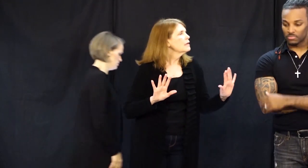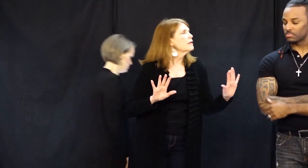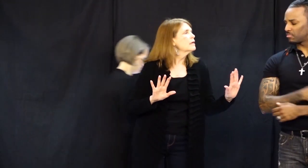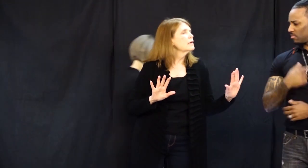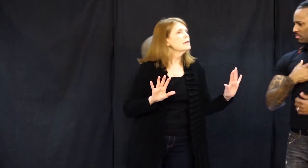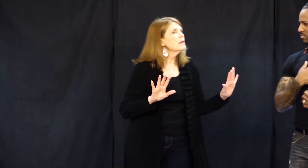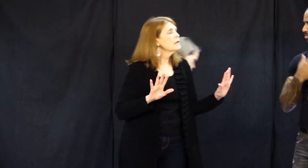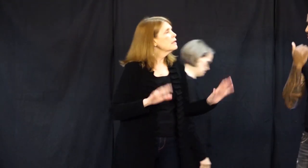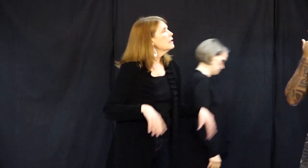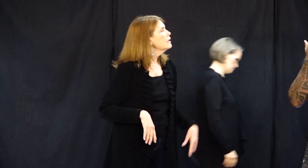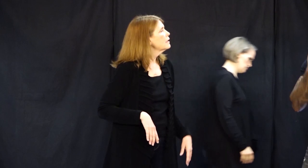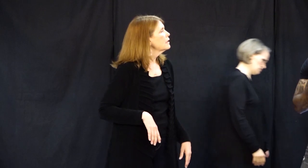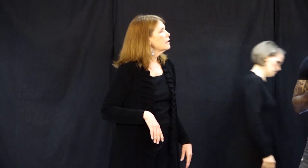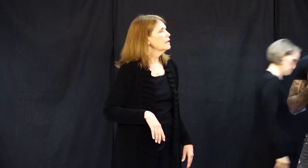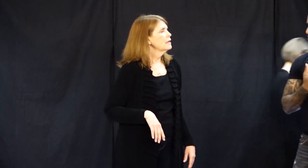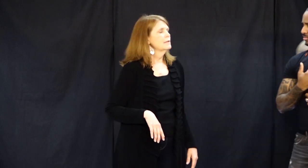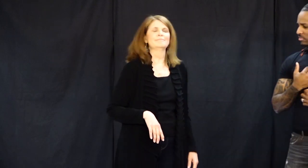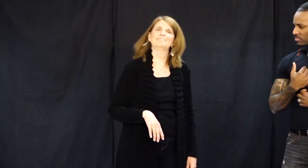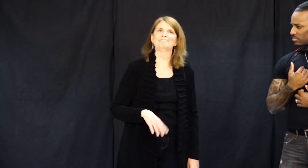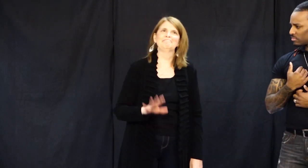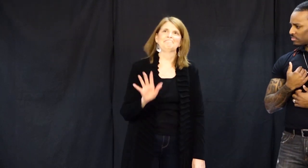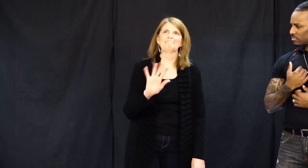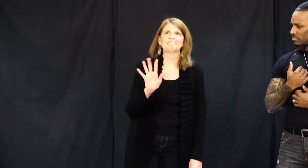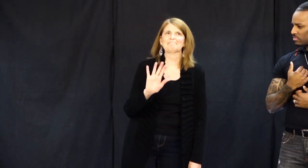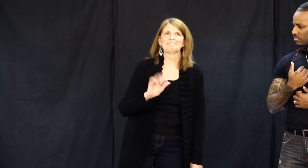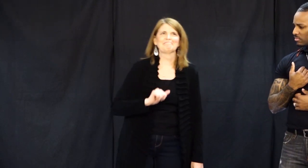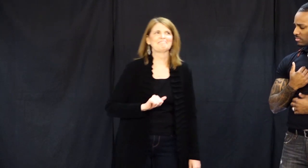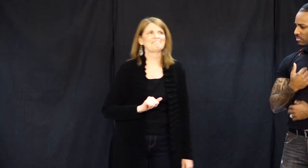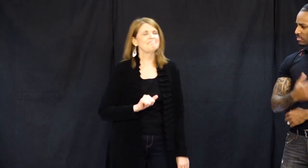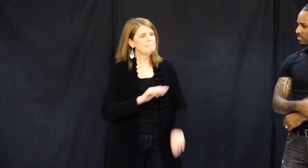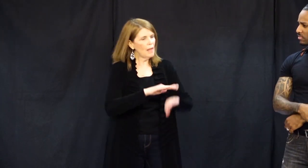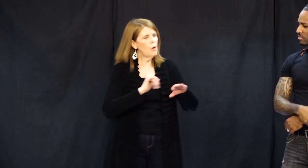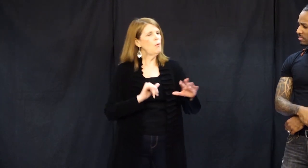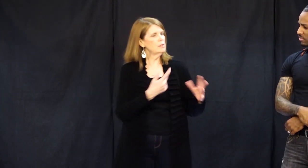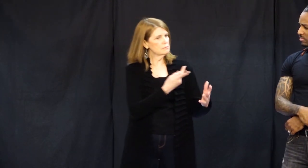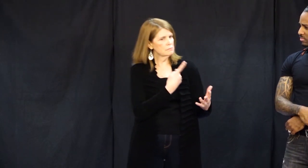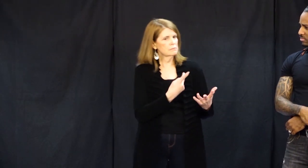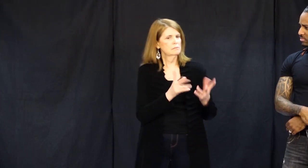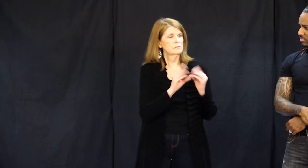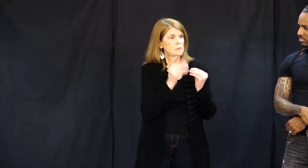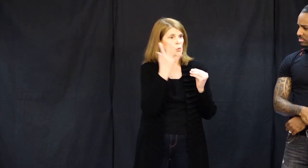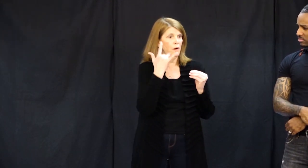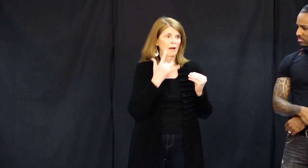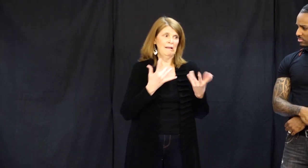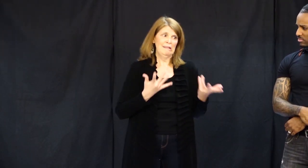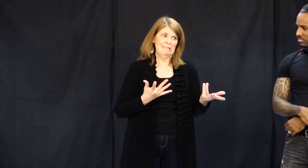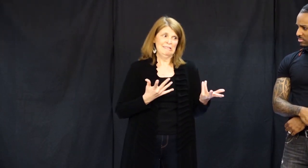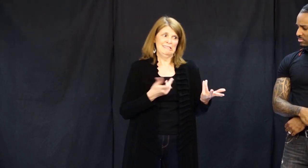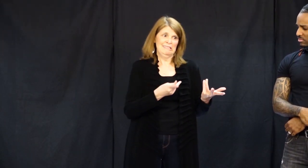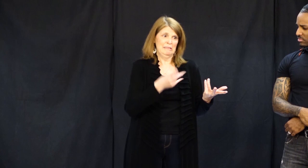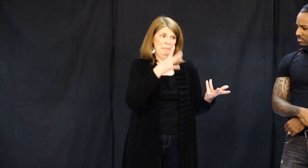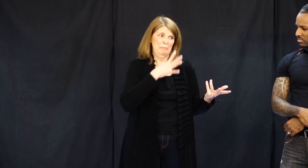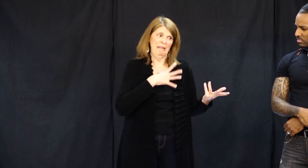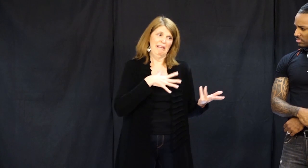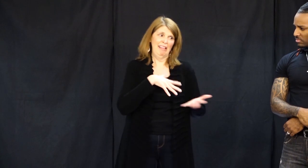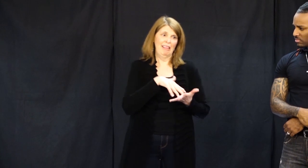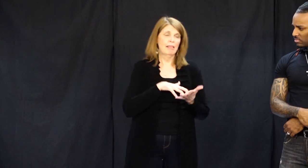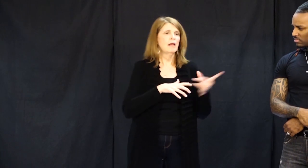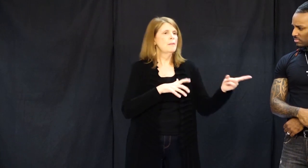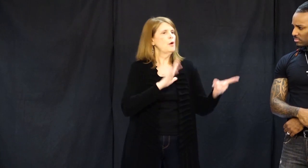Have I done something wrong, sir? On the contrary, I called you here because our odds are beyond scary. Your reputation precedes you, but